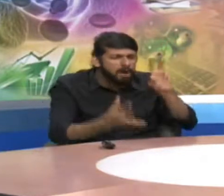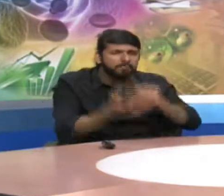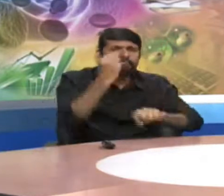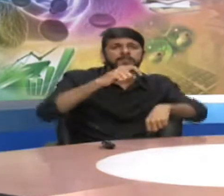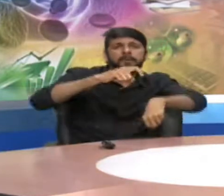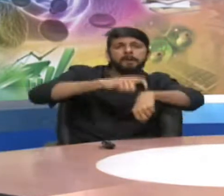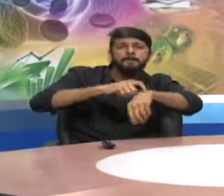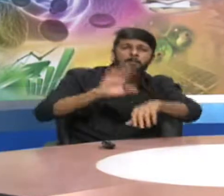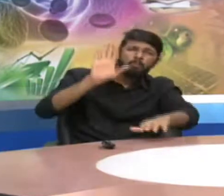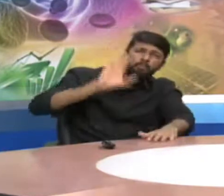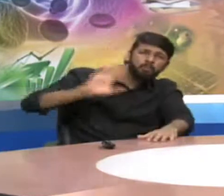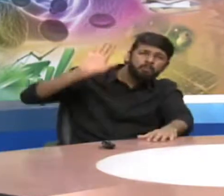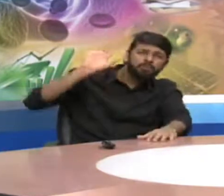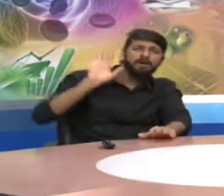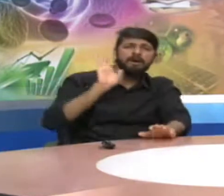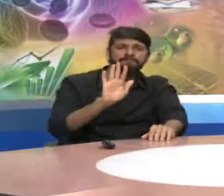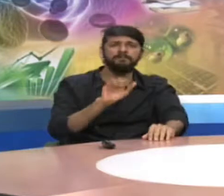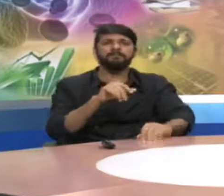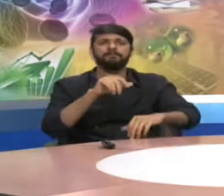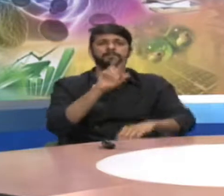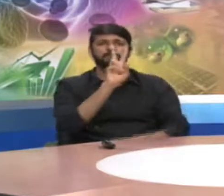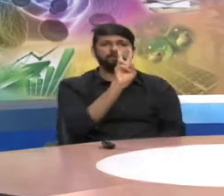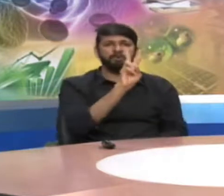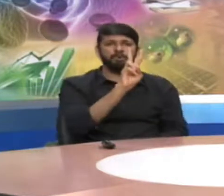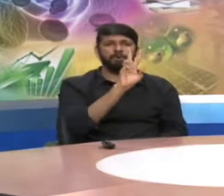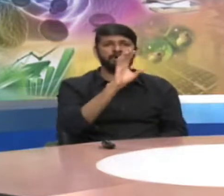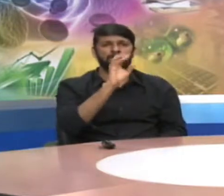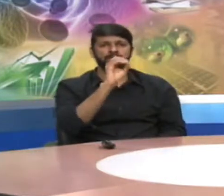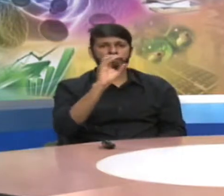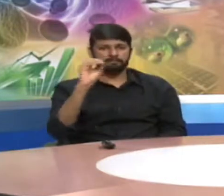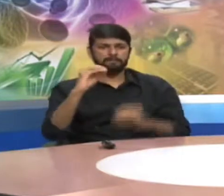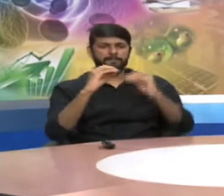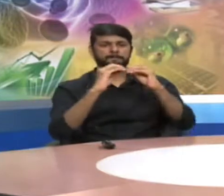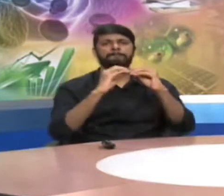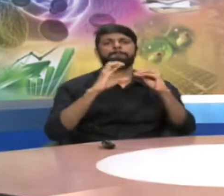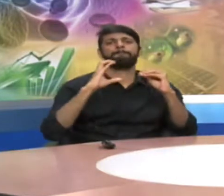to 7th century CE, discovered in